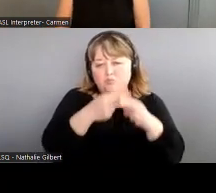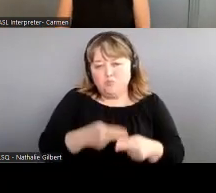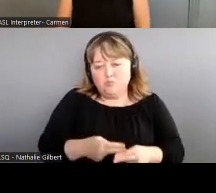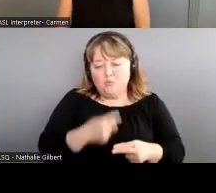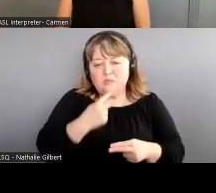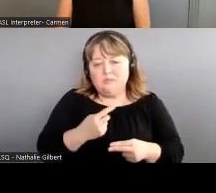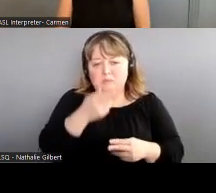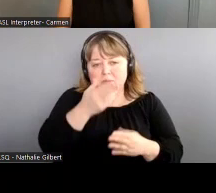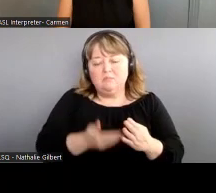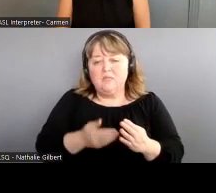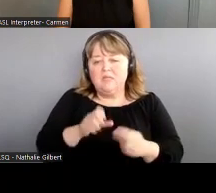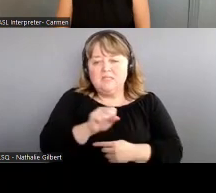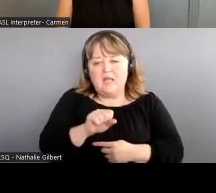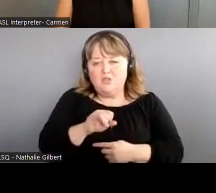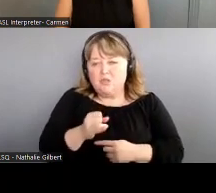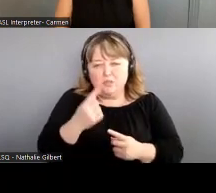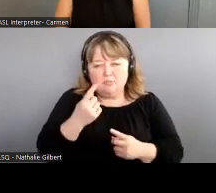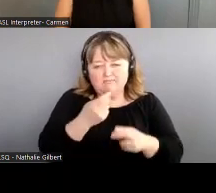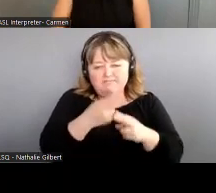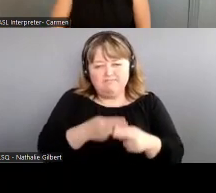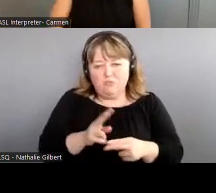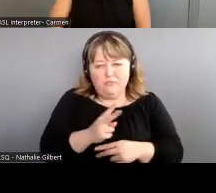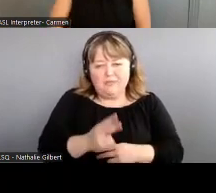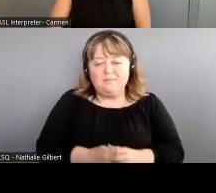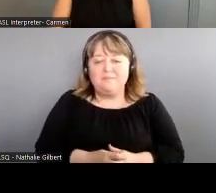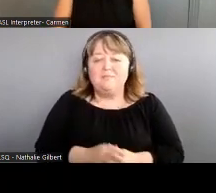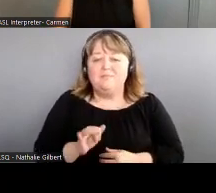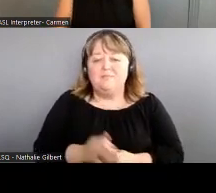Johnston. Merci à tous.